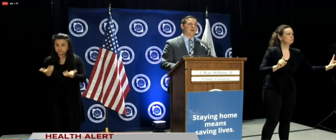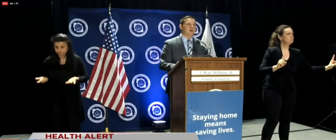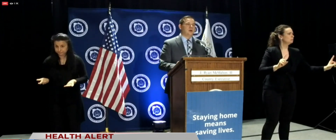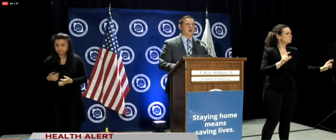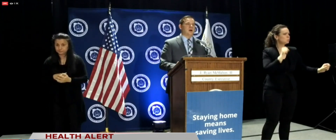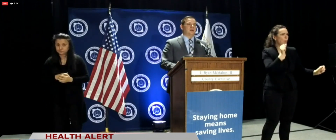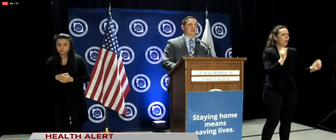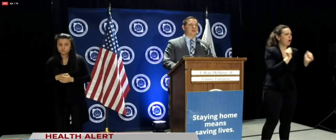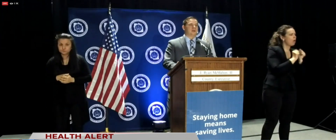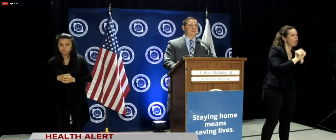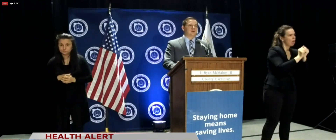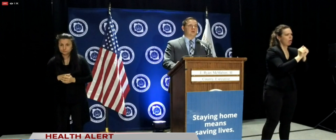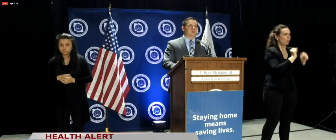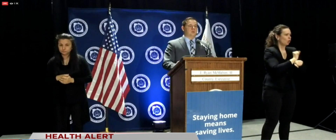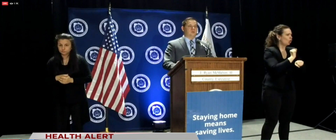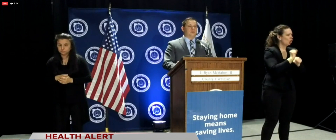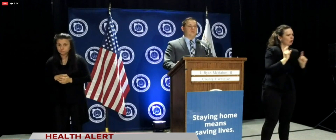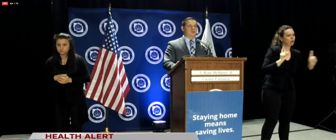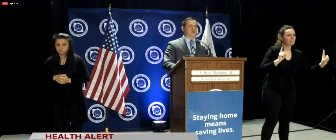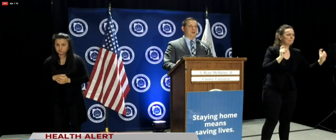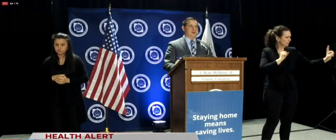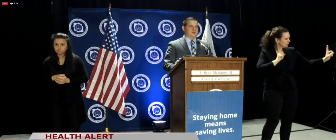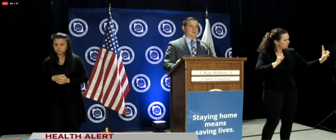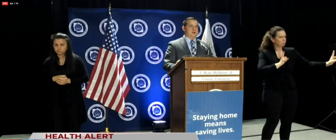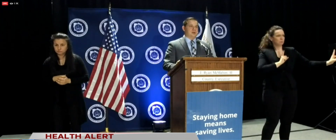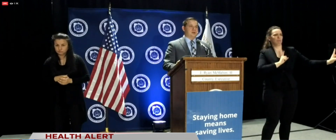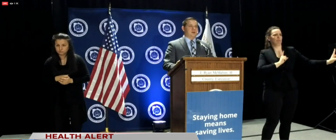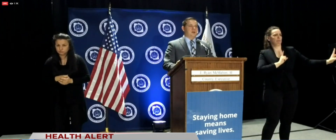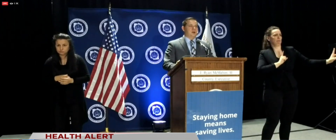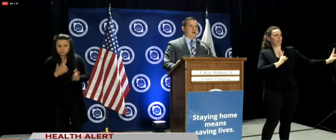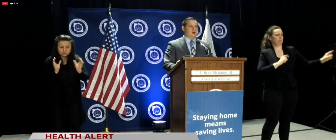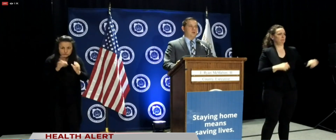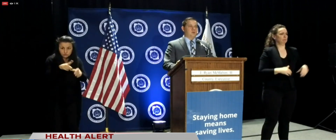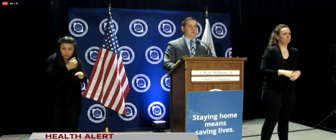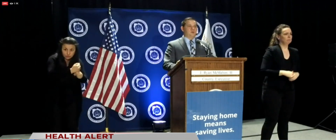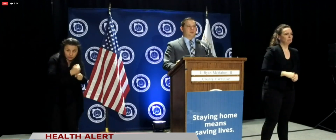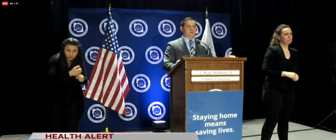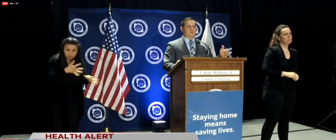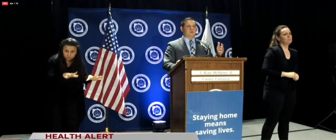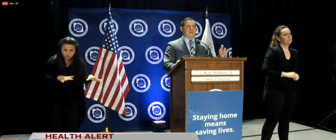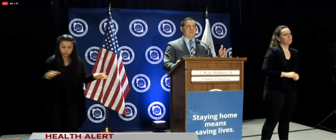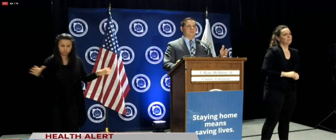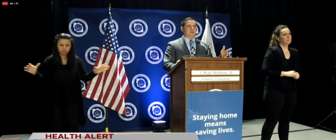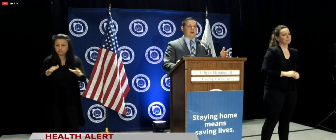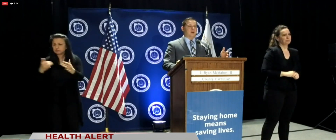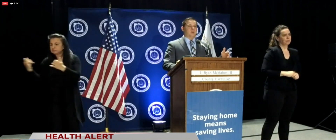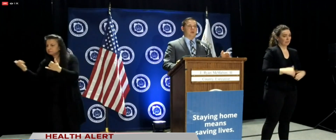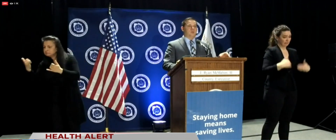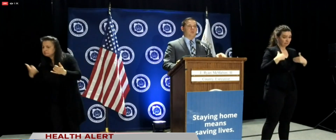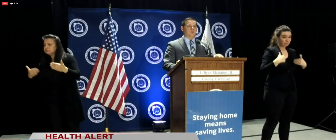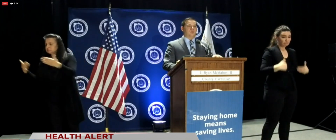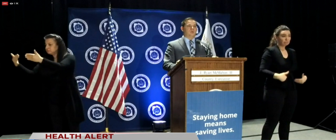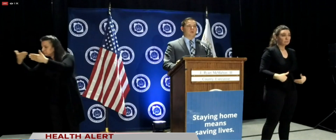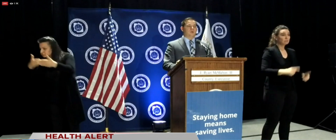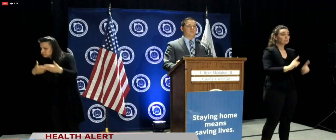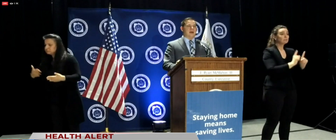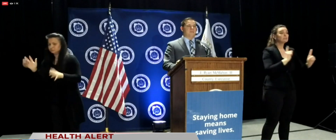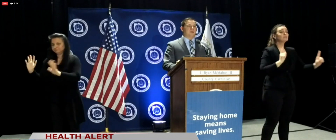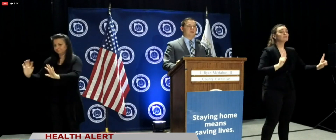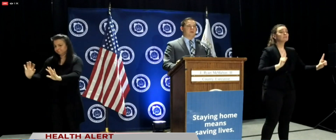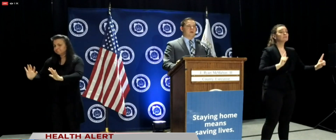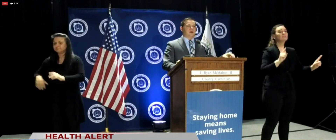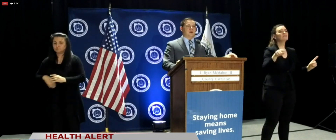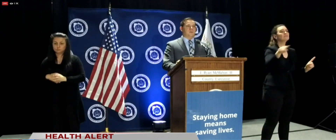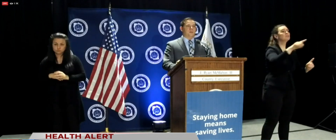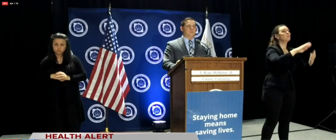work. We were very frustrated yesterday. We are doing different mapping now, and when we're doing